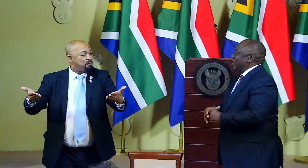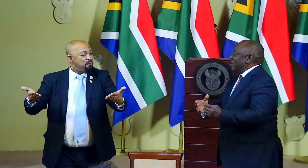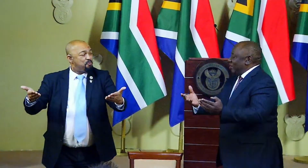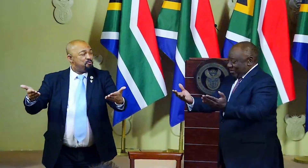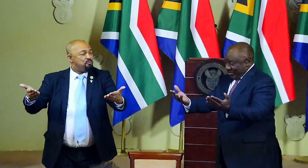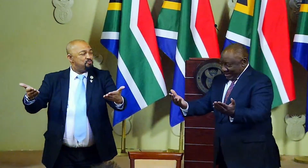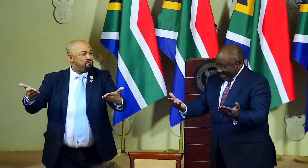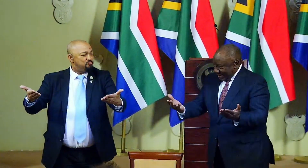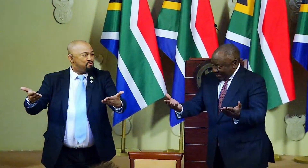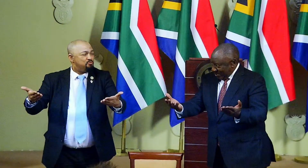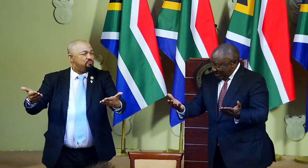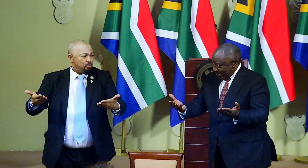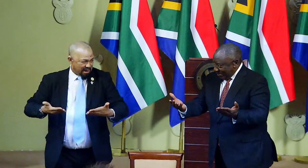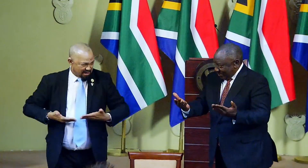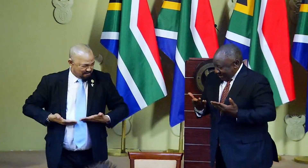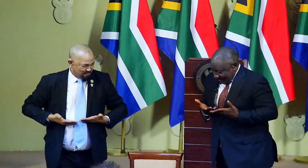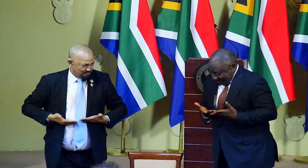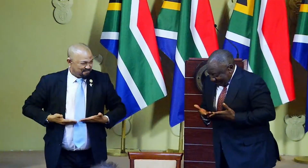Welcome.